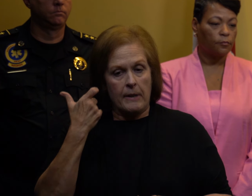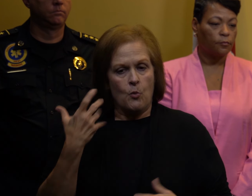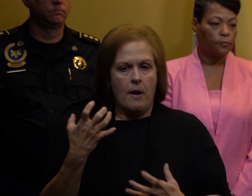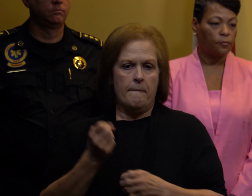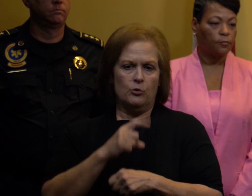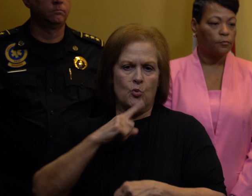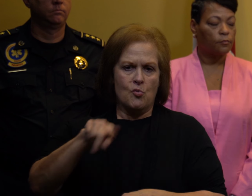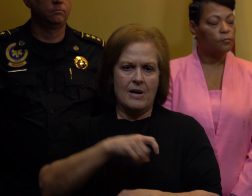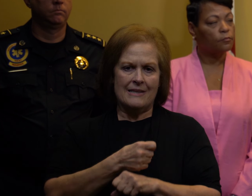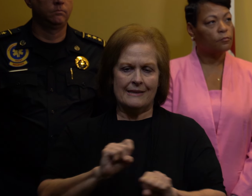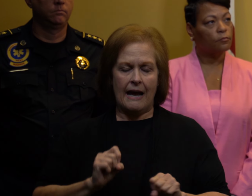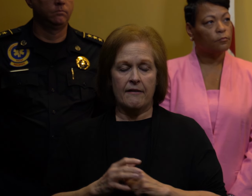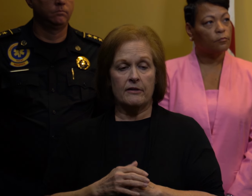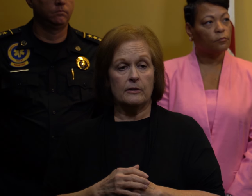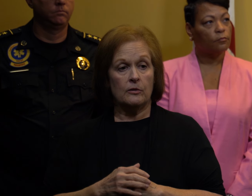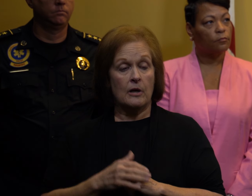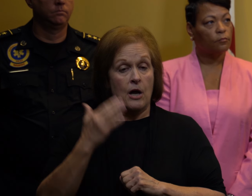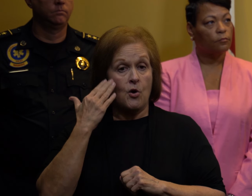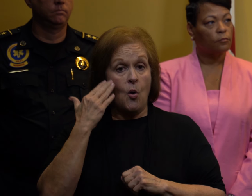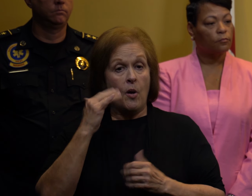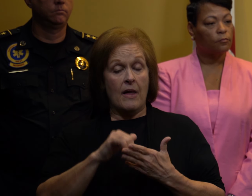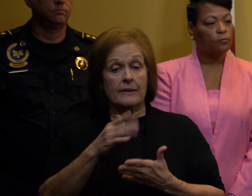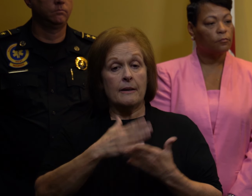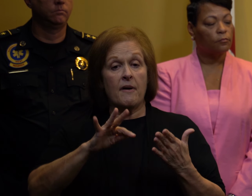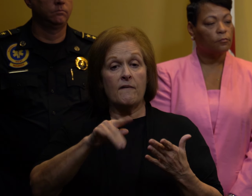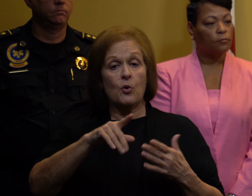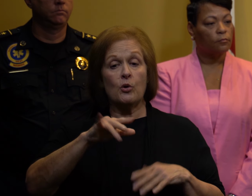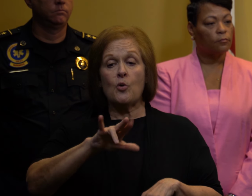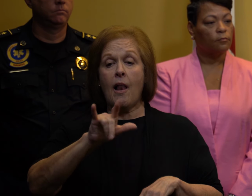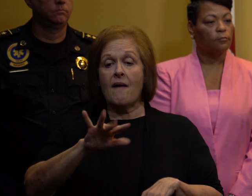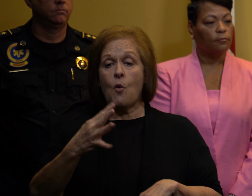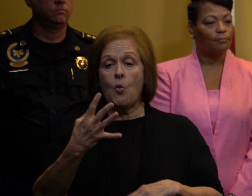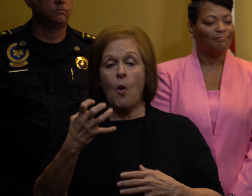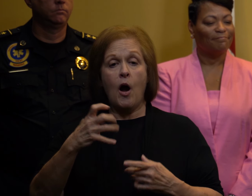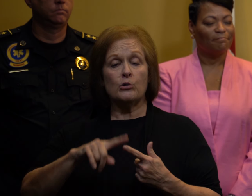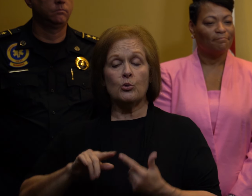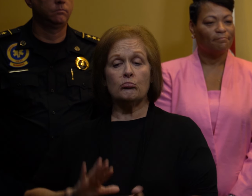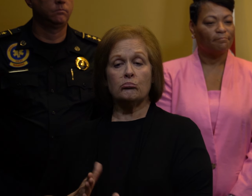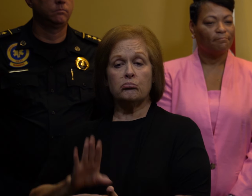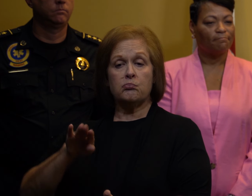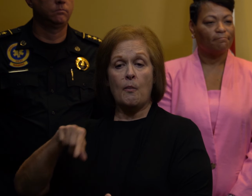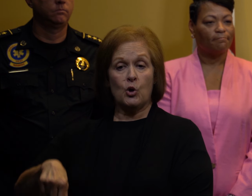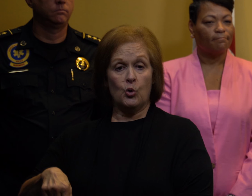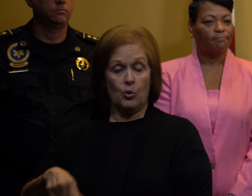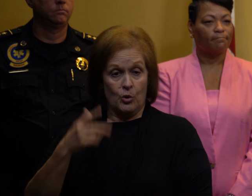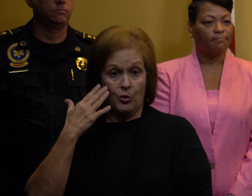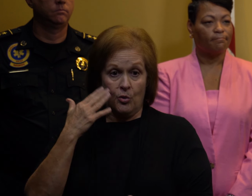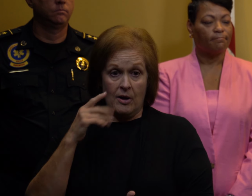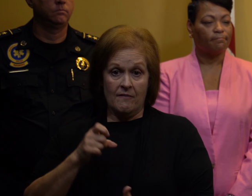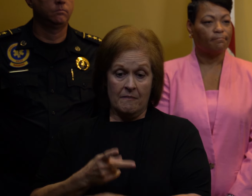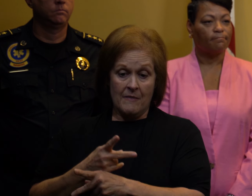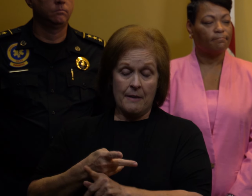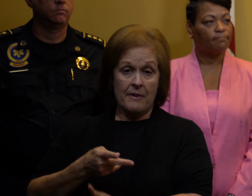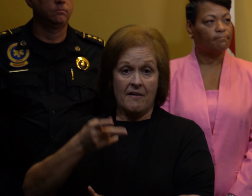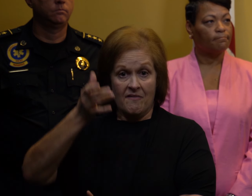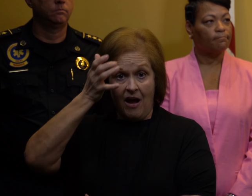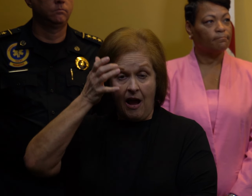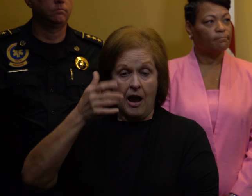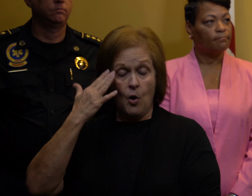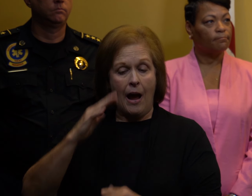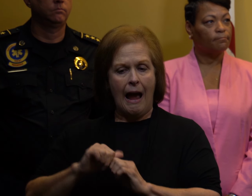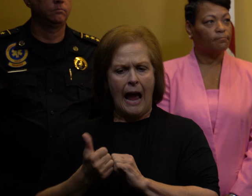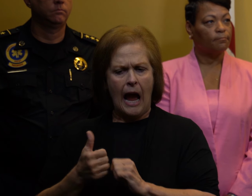We also know that some of you may be putting out the grill this 4th of July. You can find information on the dangers of fireworks and our fire safety tips on